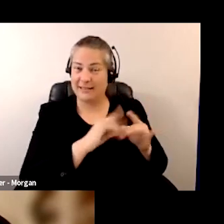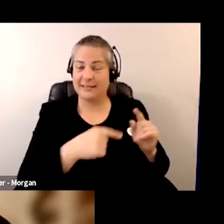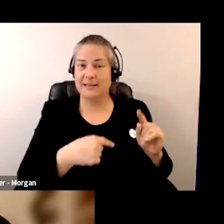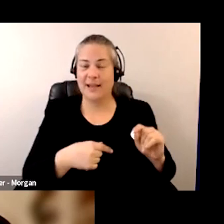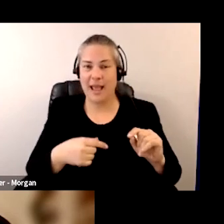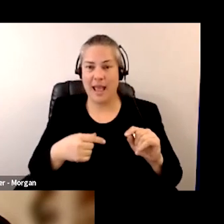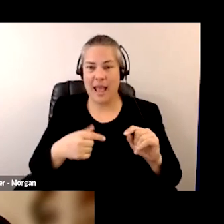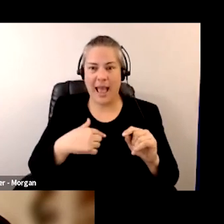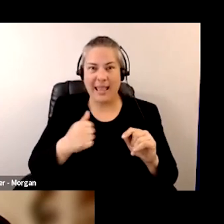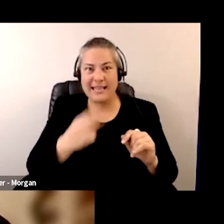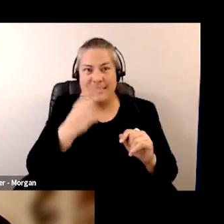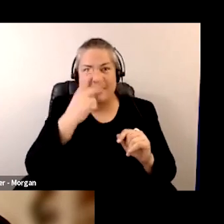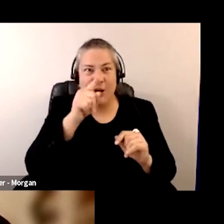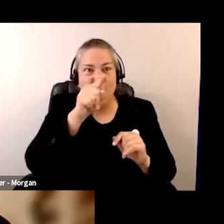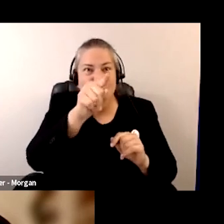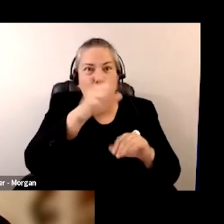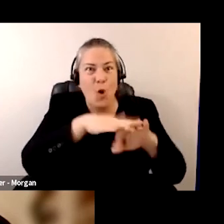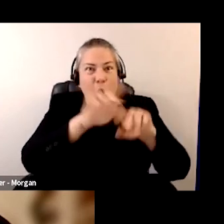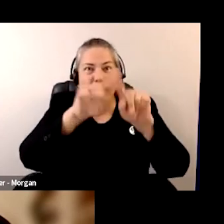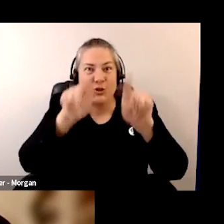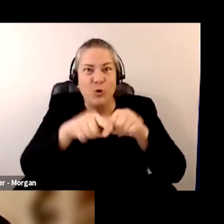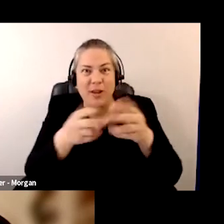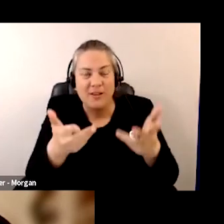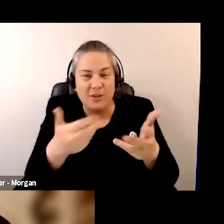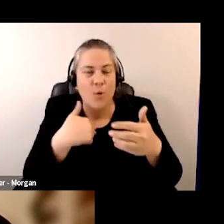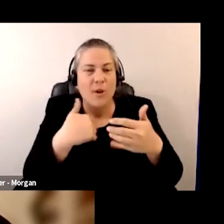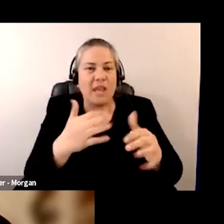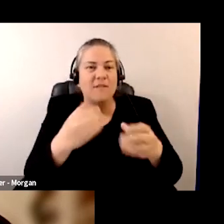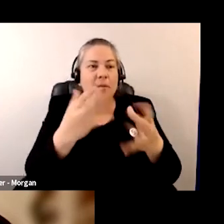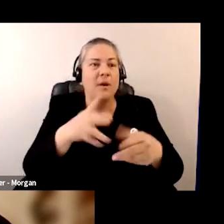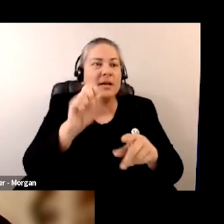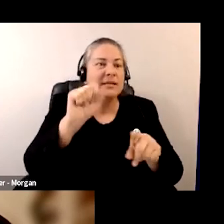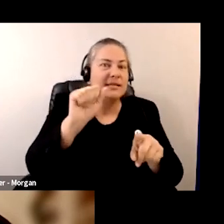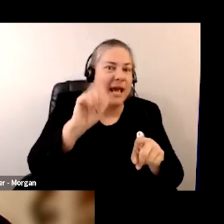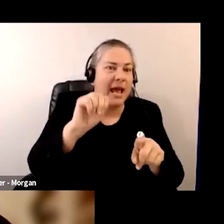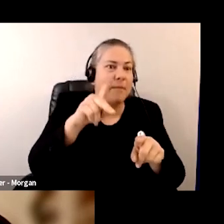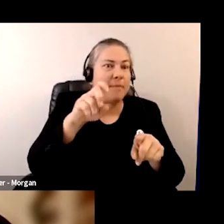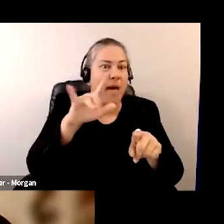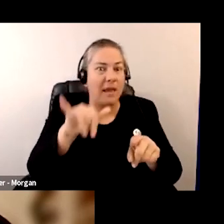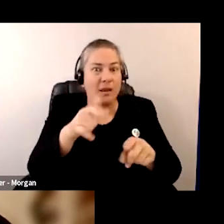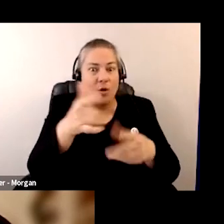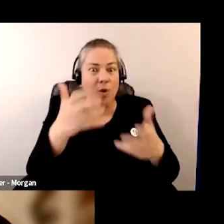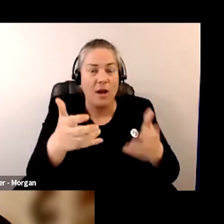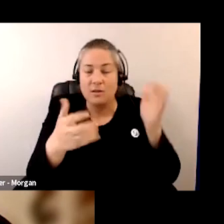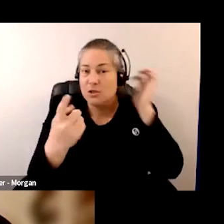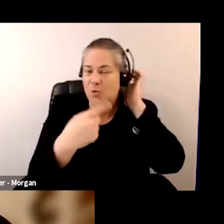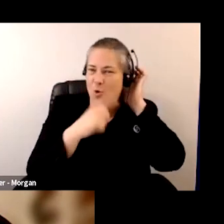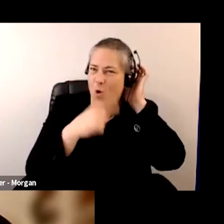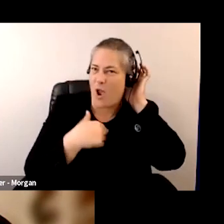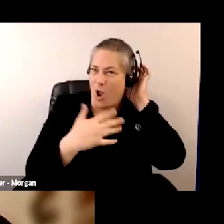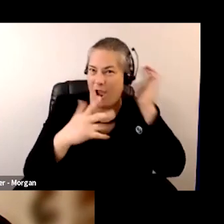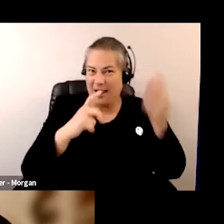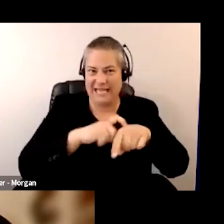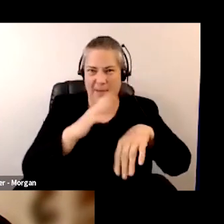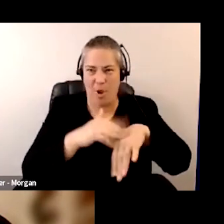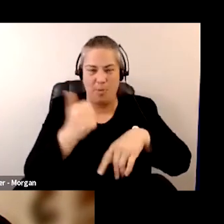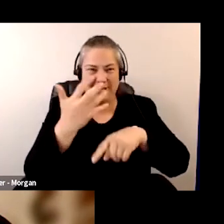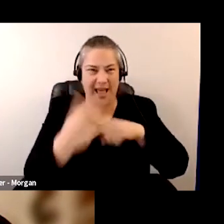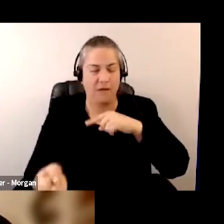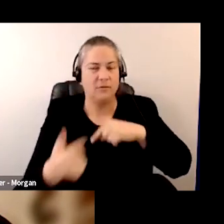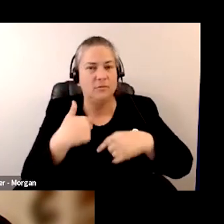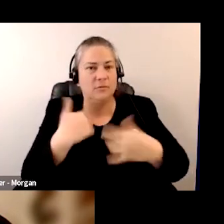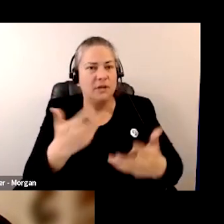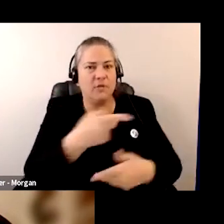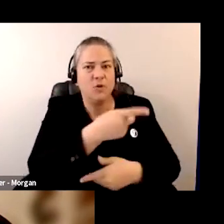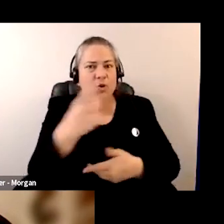only see you on the screen, so I want to give an opportunity for Sam or Peggy. Would you like to, we're just about at time, but want to give everyone a chance for